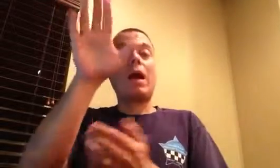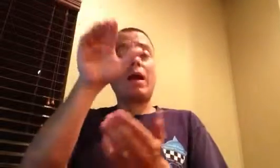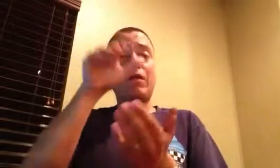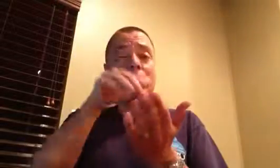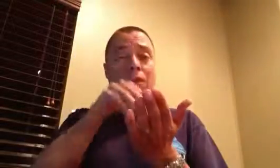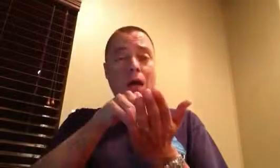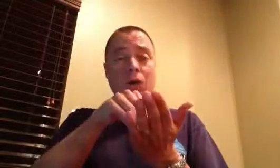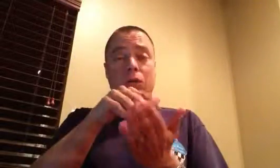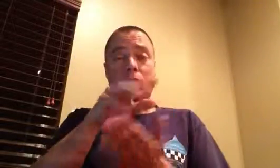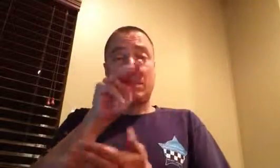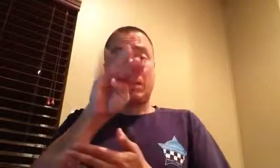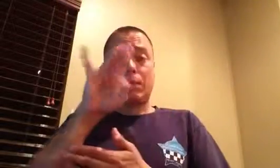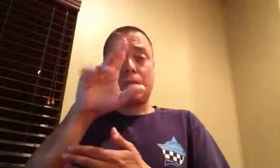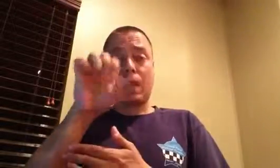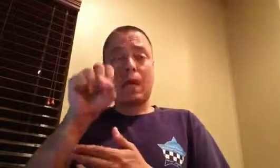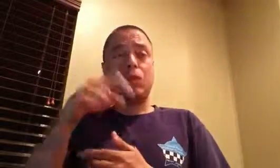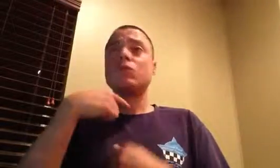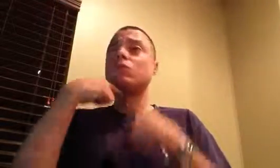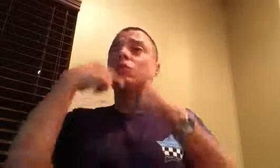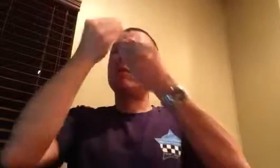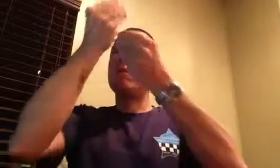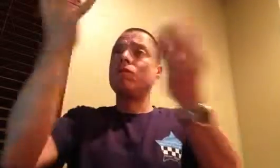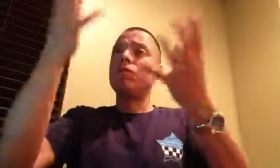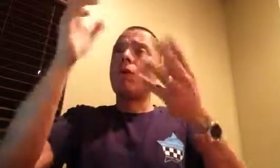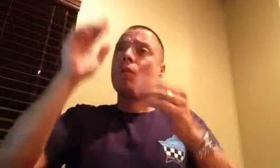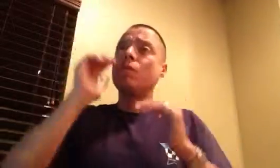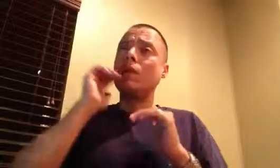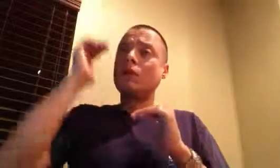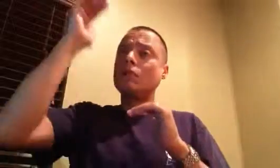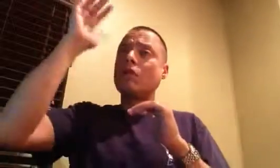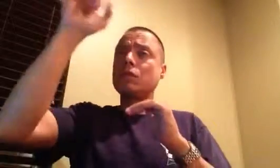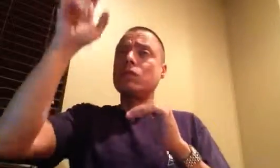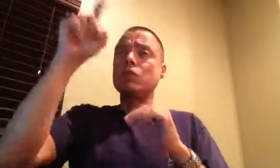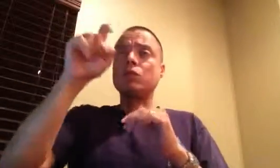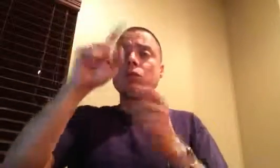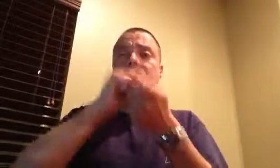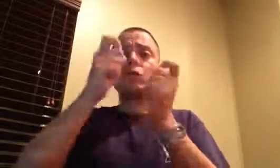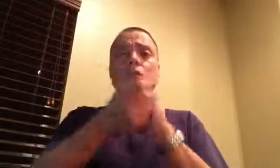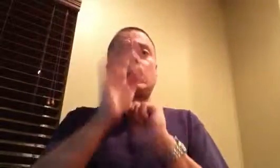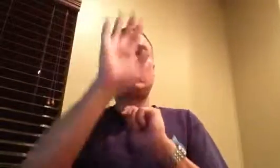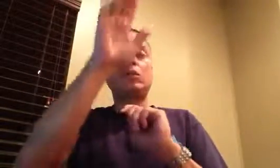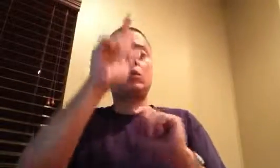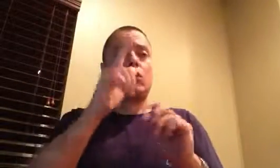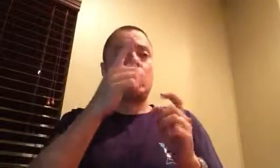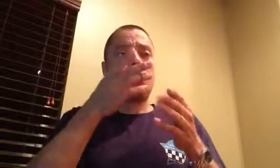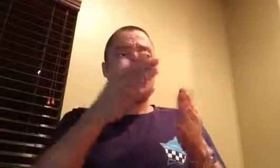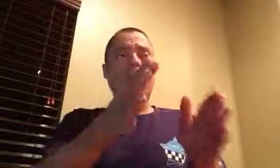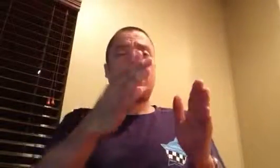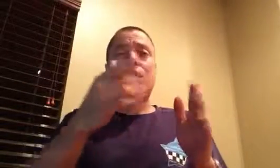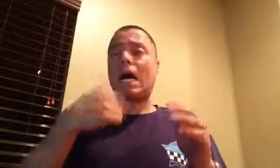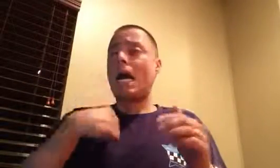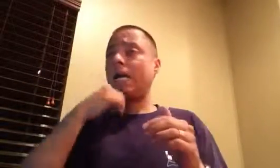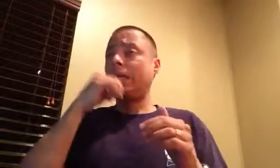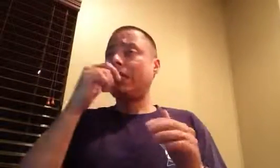Coming up here today, I have no hidden agenda. I am fighting for my future. Losing my